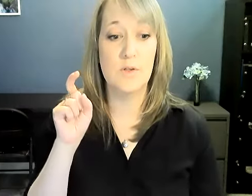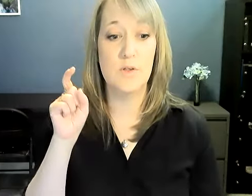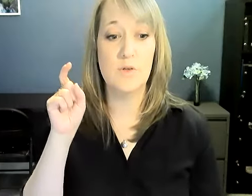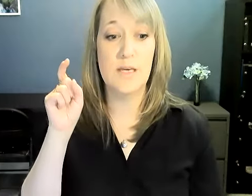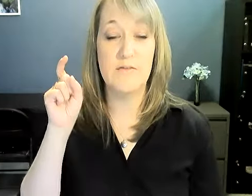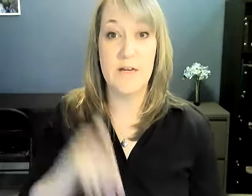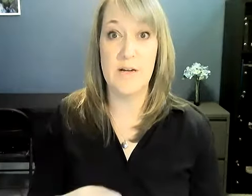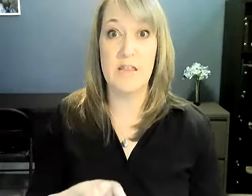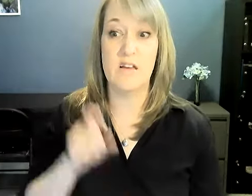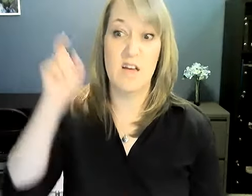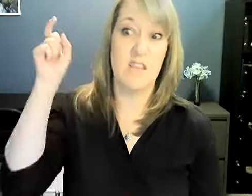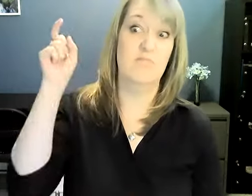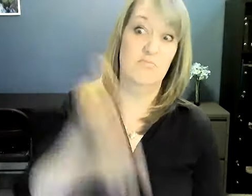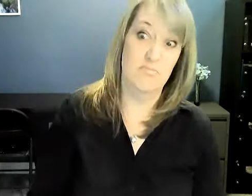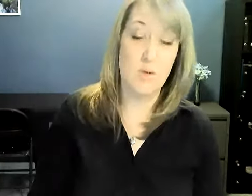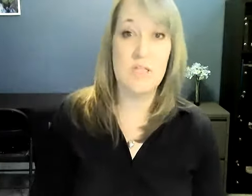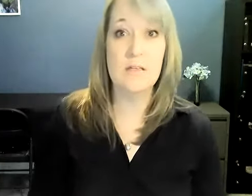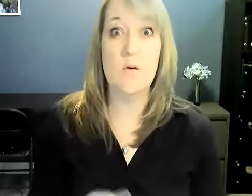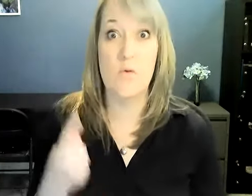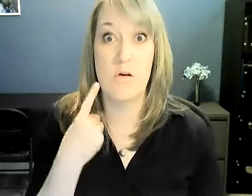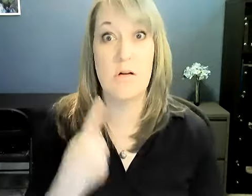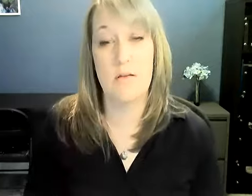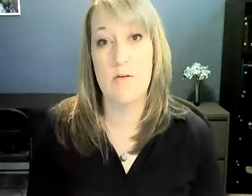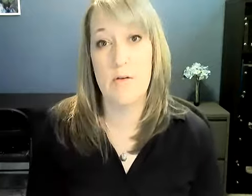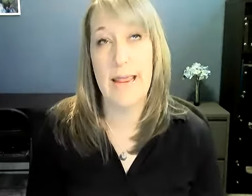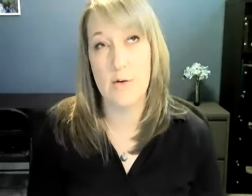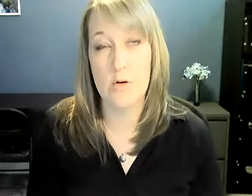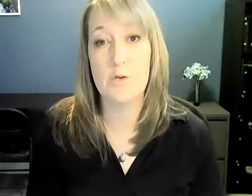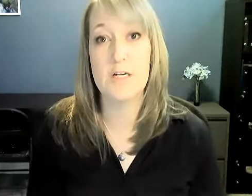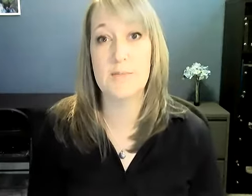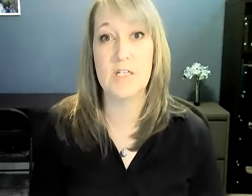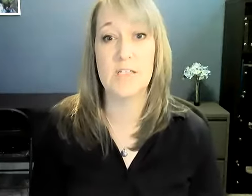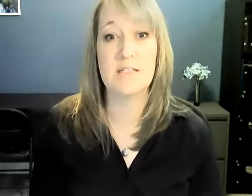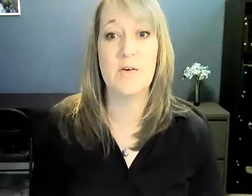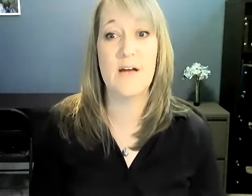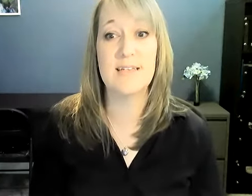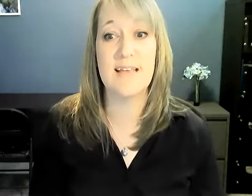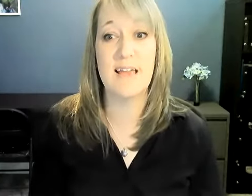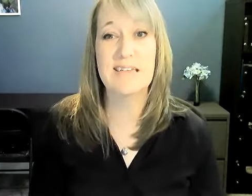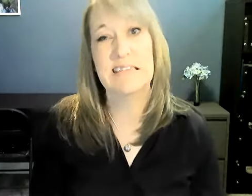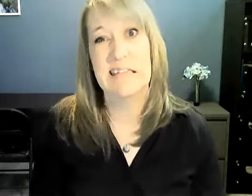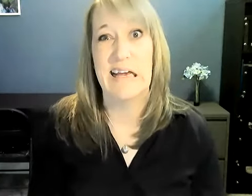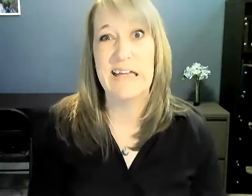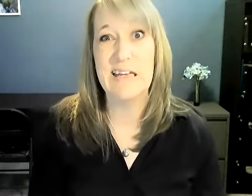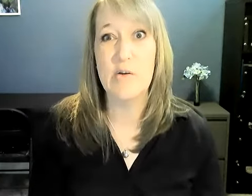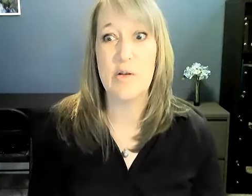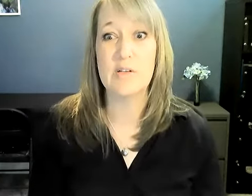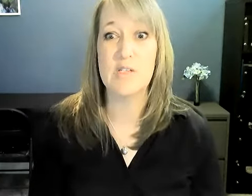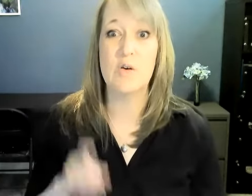you can vary the kind of the motion or your expression. So if I say, I need to go to the store,